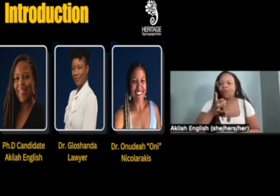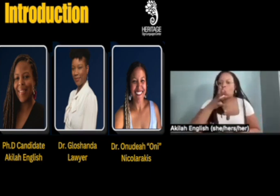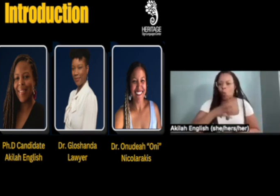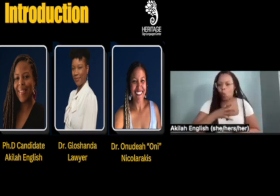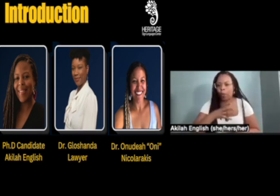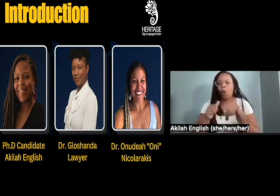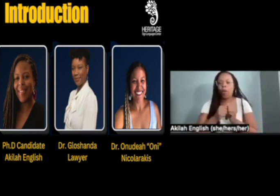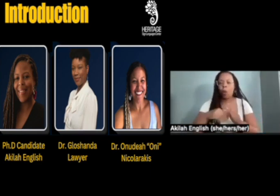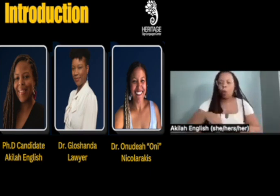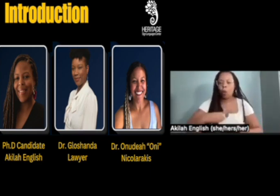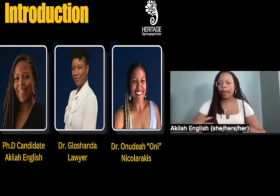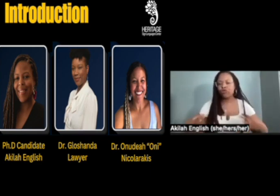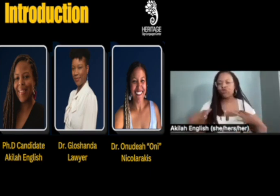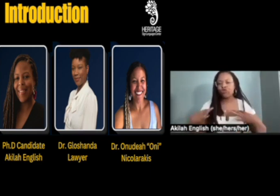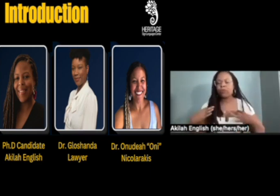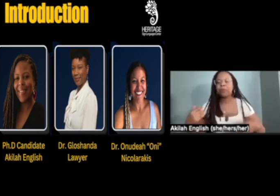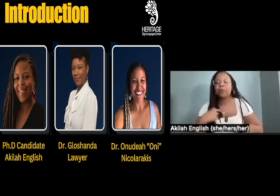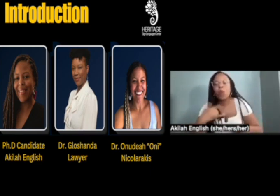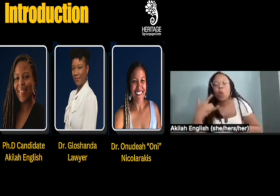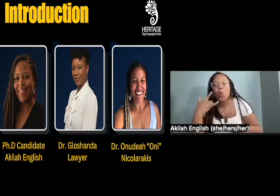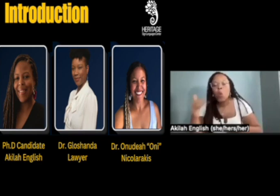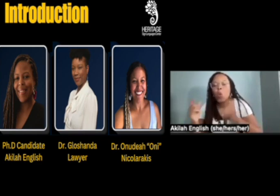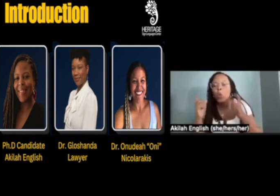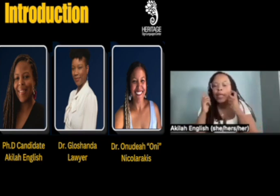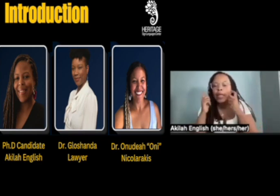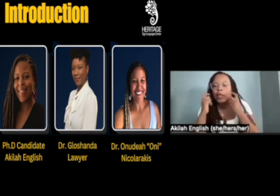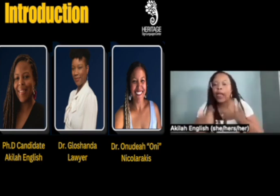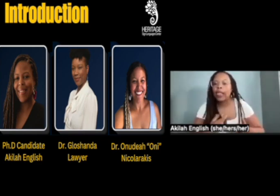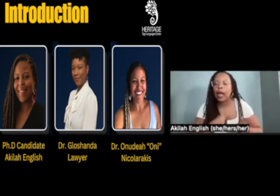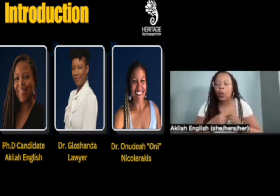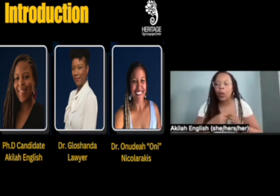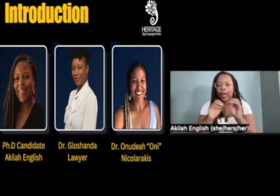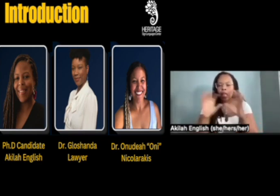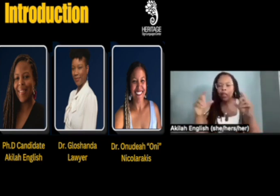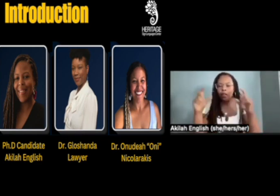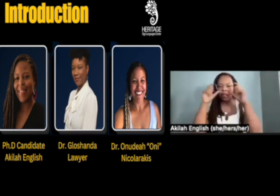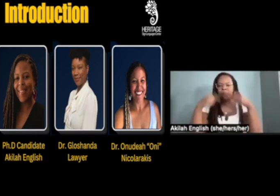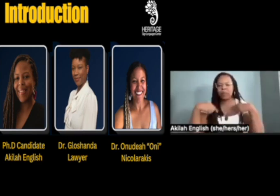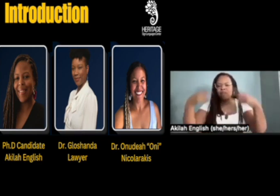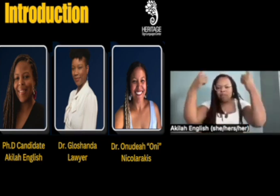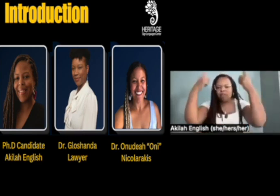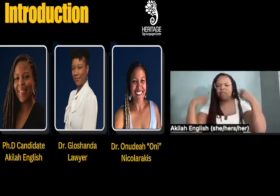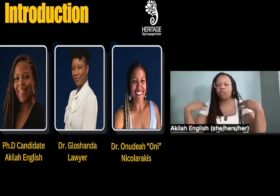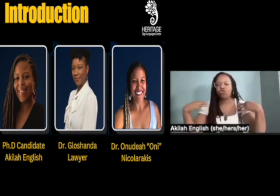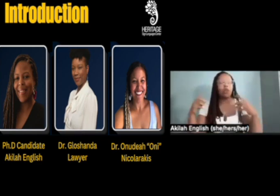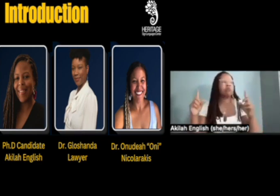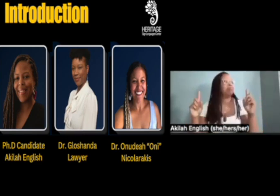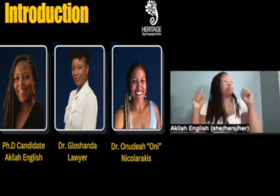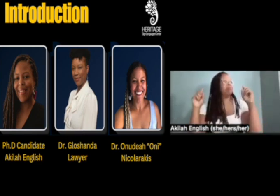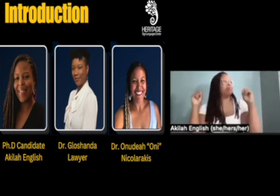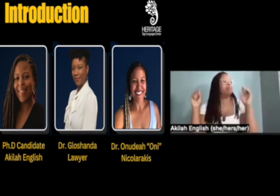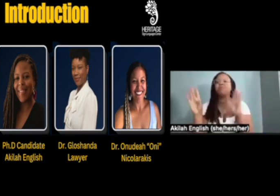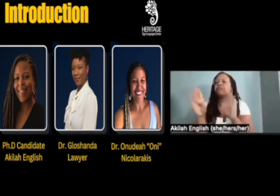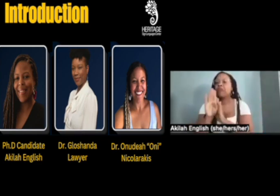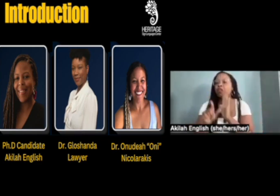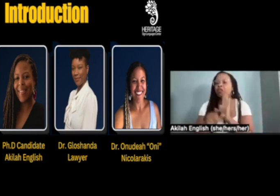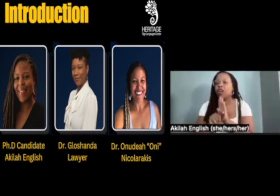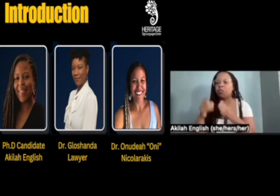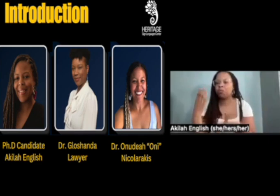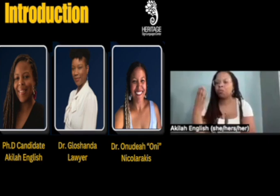white shirt. I'm a Black woman. I have gold hooped earrings and I'm wearing glasses. I have a